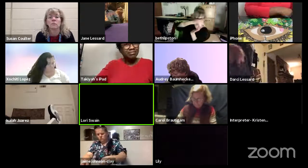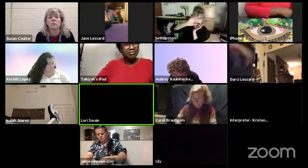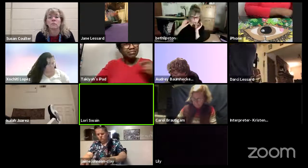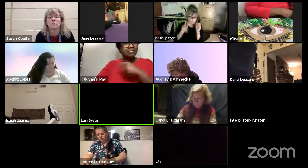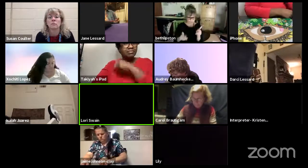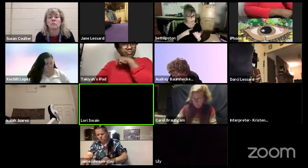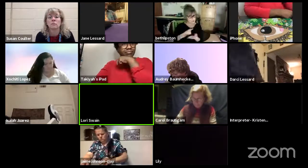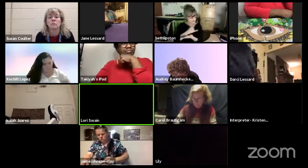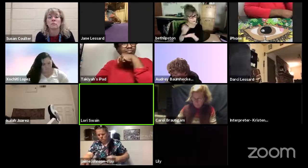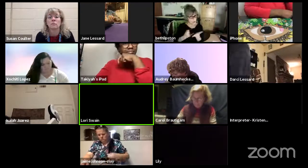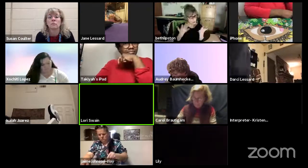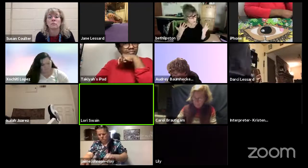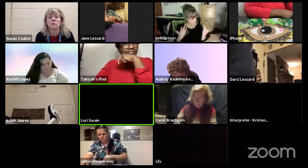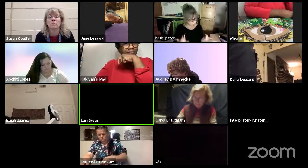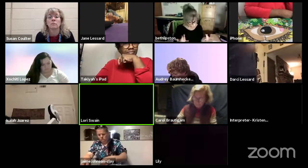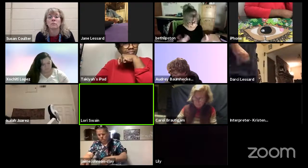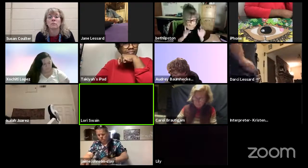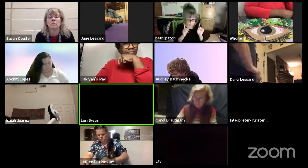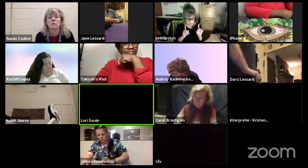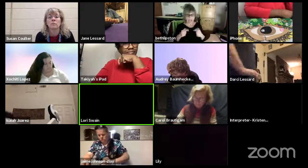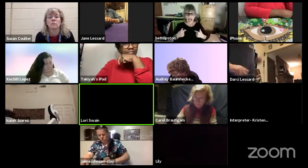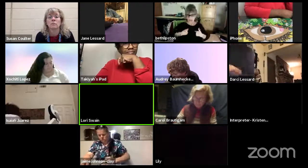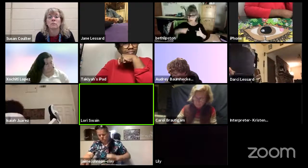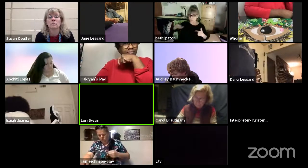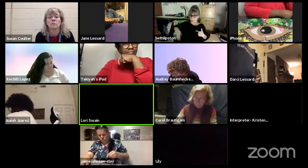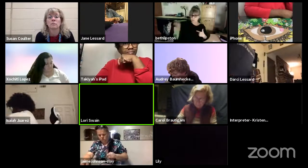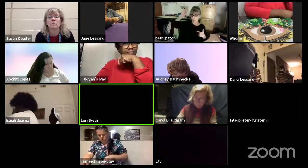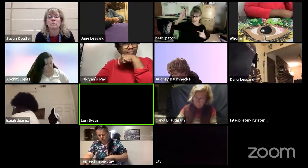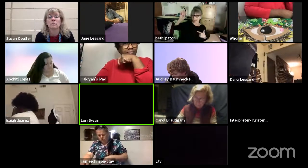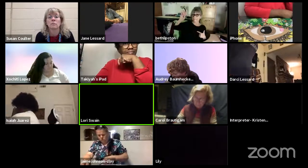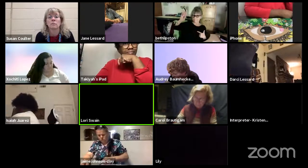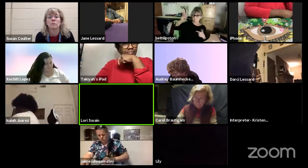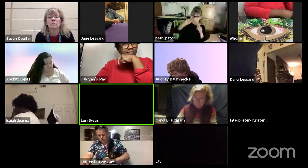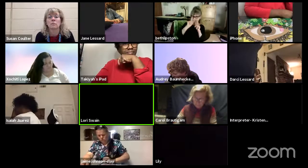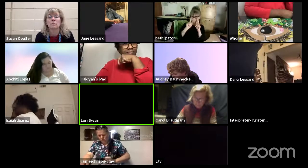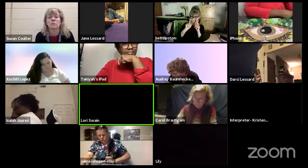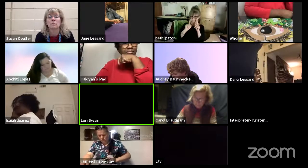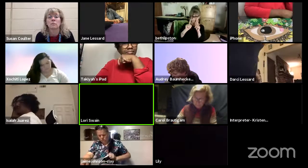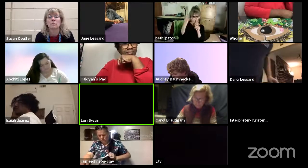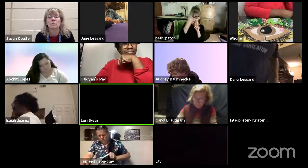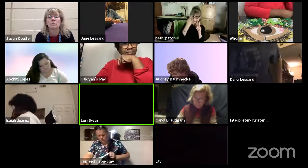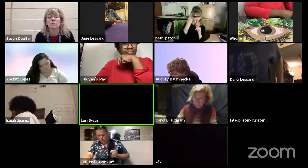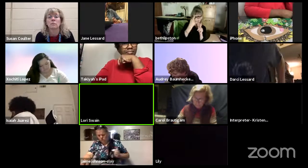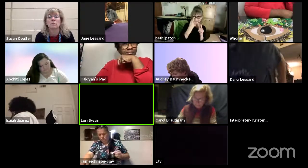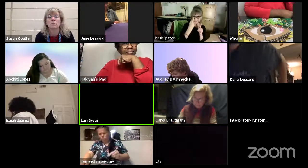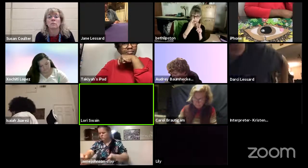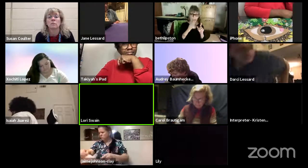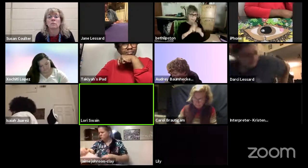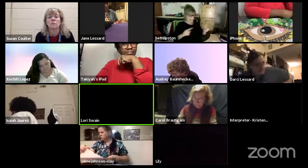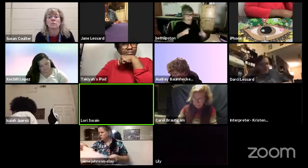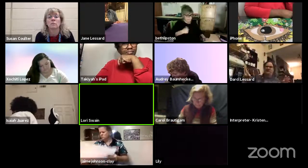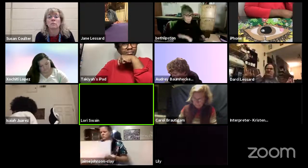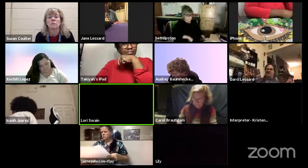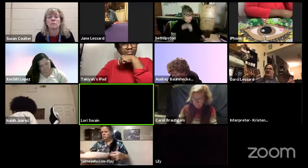finished. I am just gonna paint a little bit more about for my art project. Because again, growing up, the